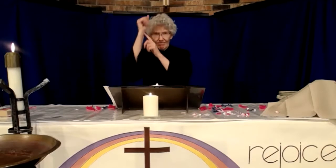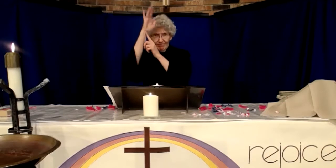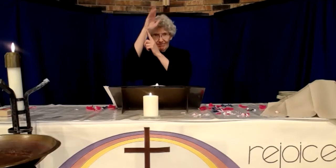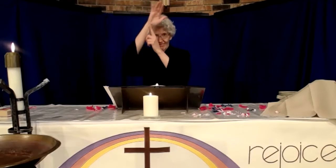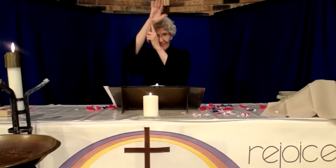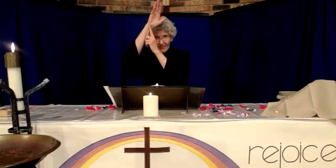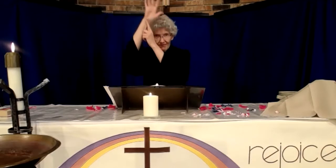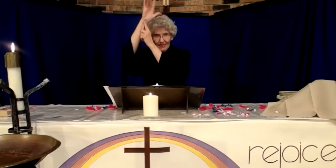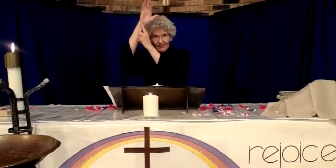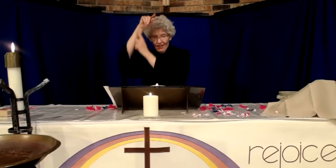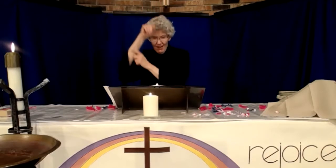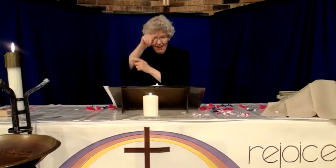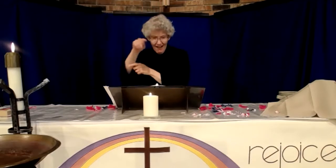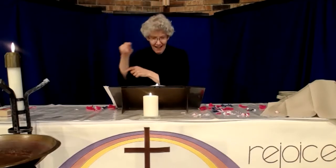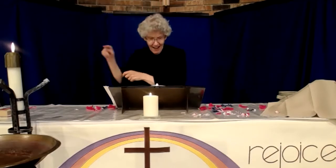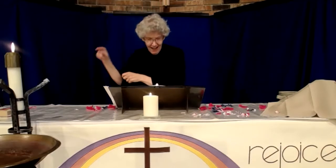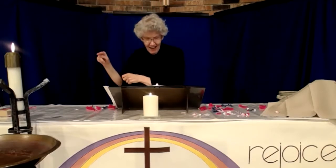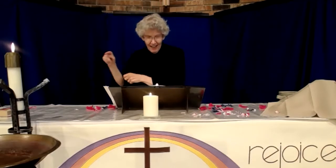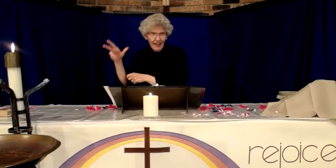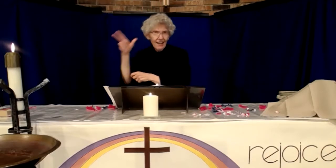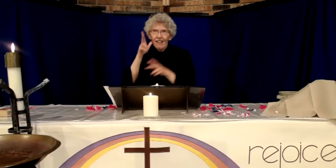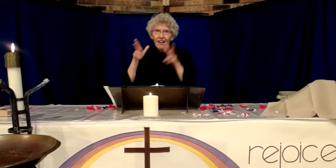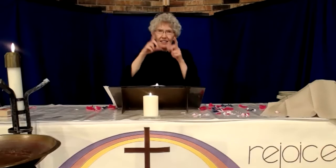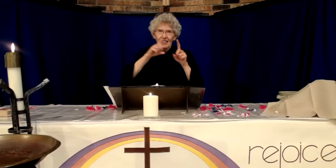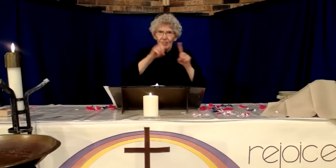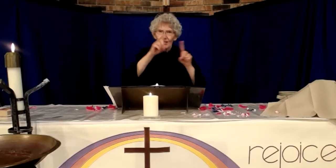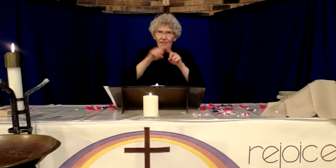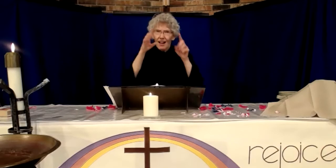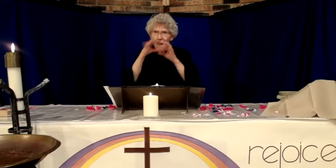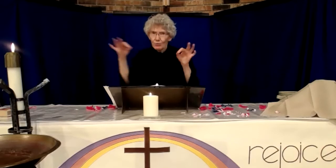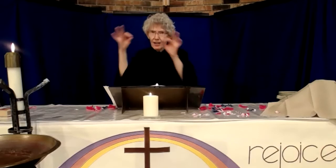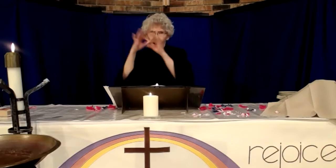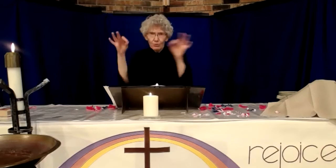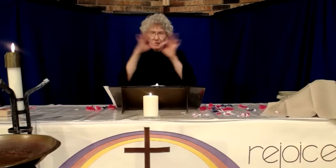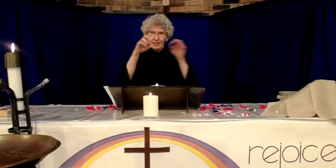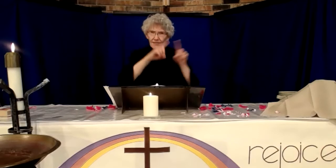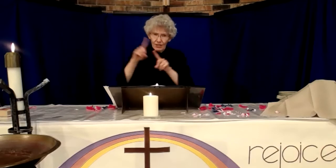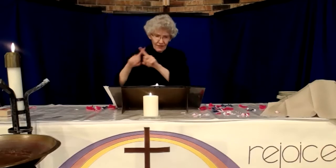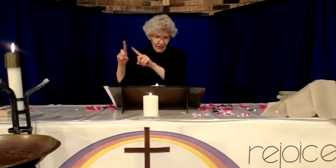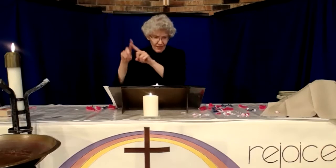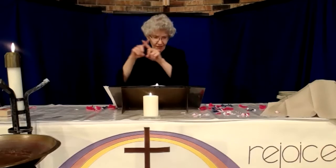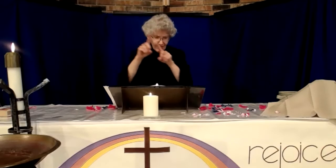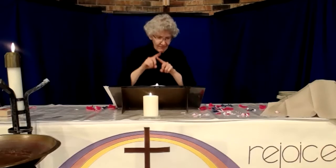Jesus is the one who has given the Spirit to us, and that is what you are experiencing now.